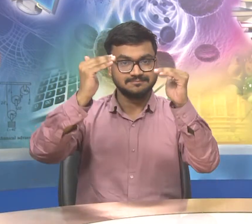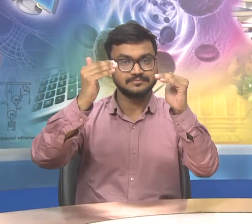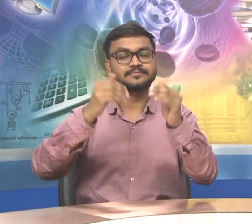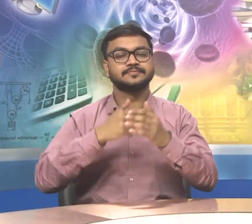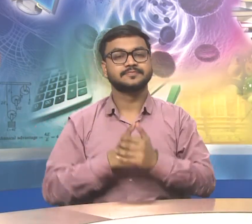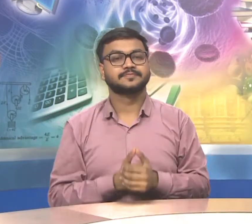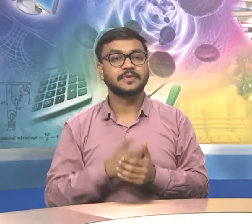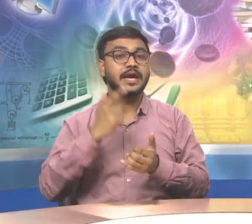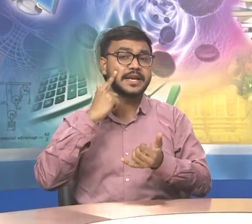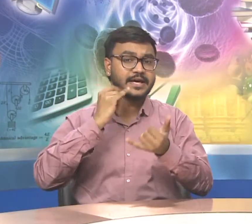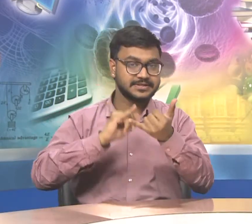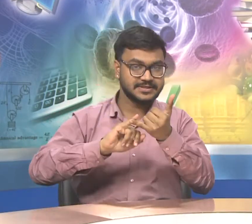Secondary.